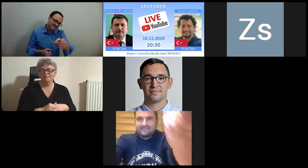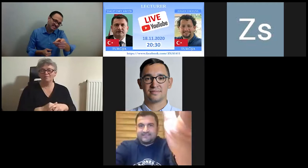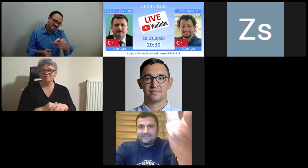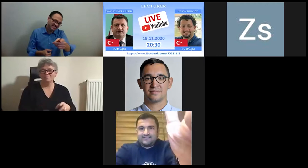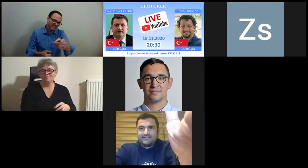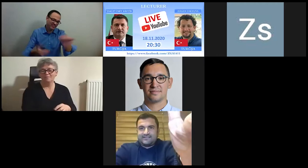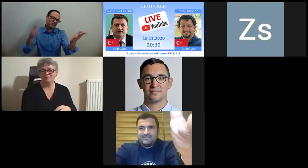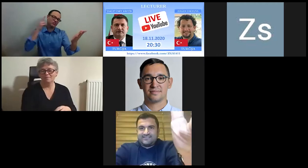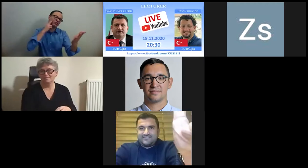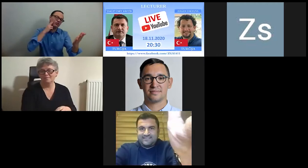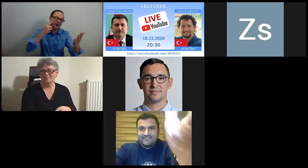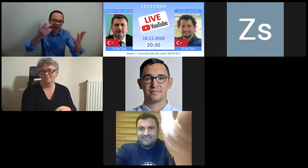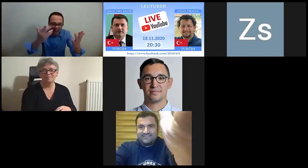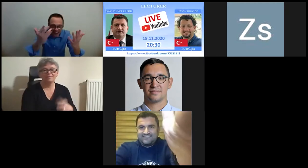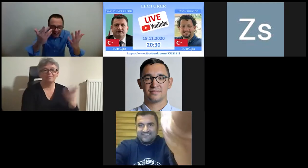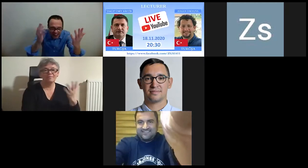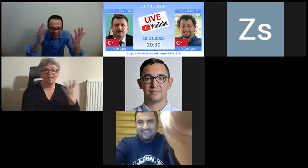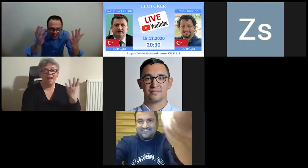Hassan.